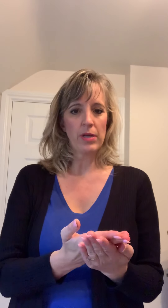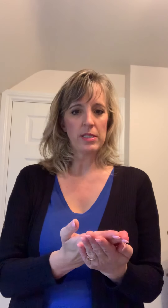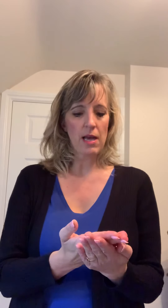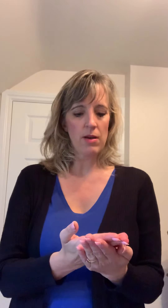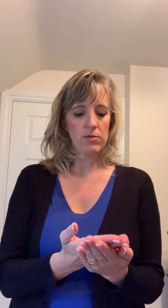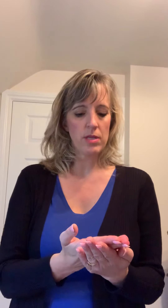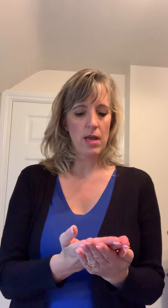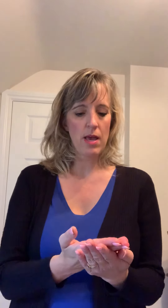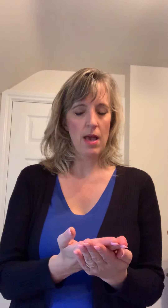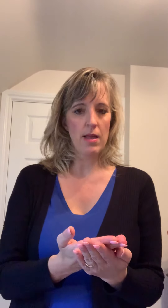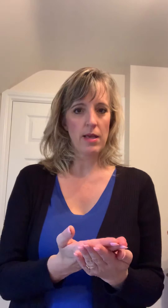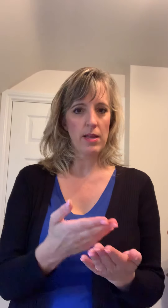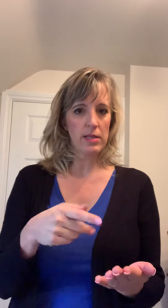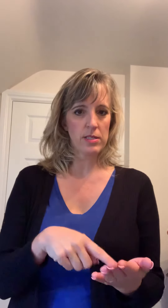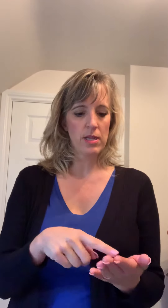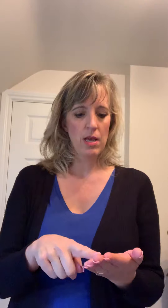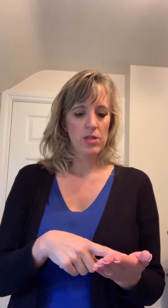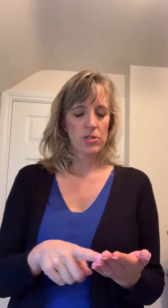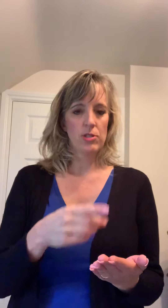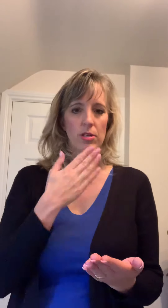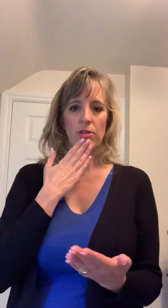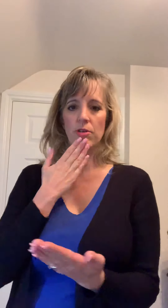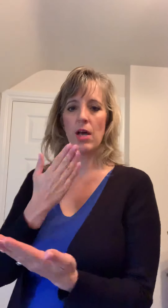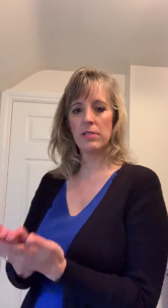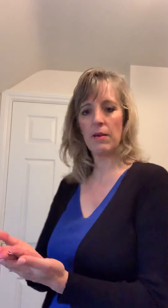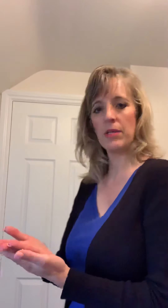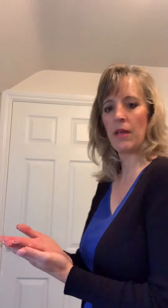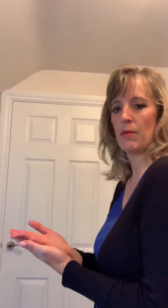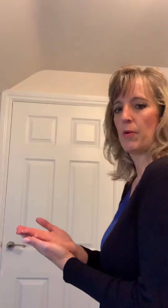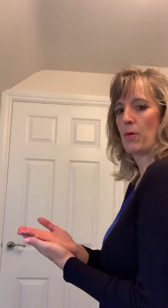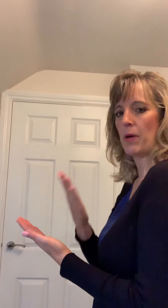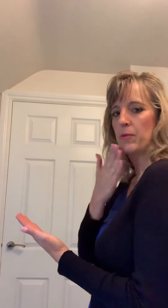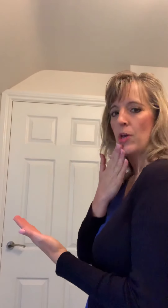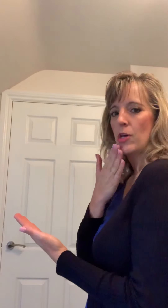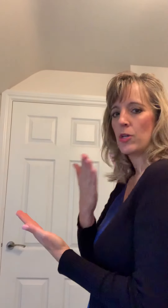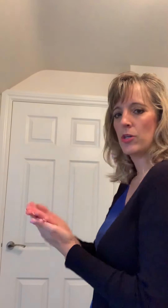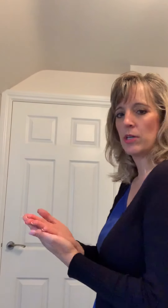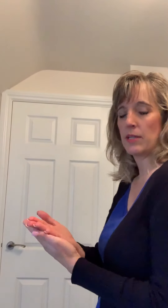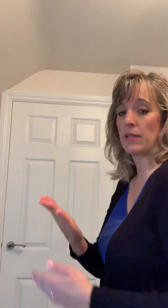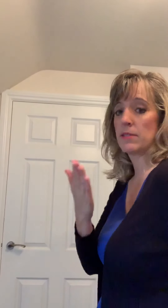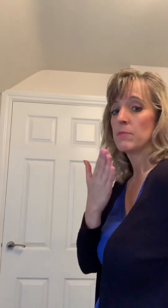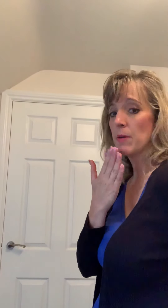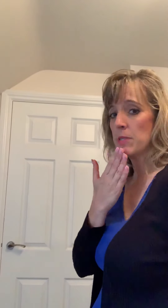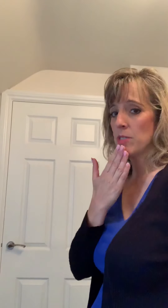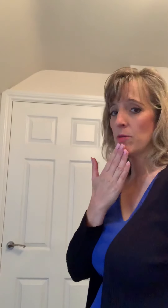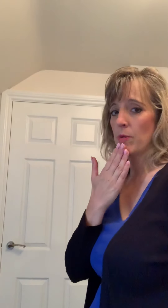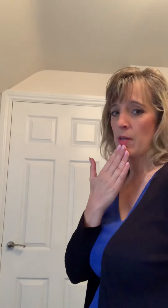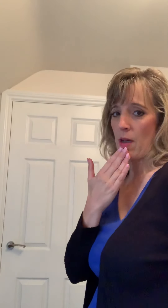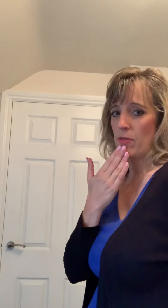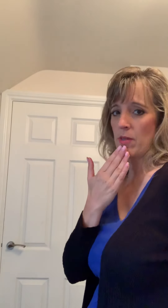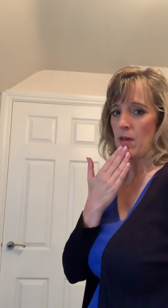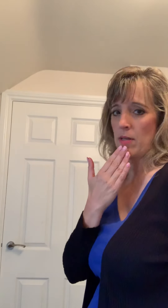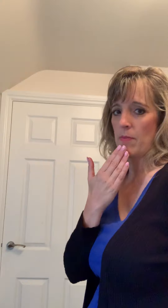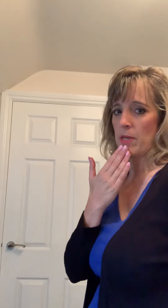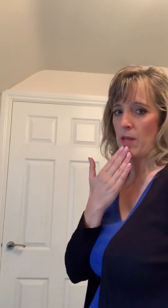it down and hit it to your non-dominant hand, palm up. Good. Now, sometimes they do it without the non-dominant